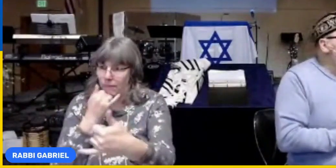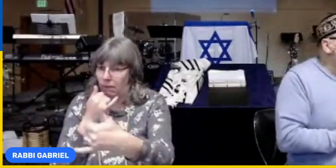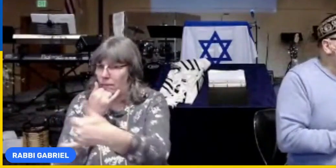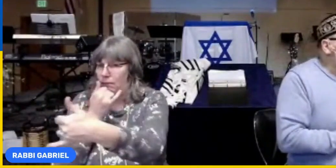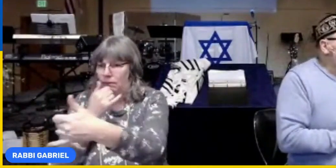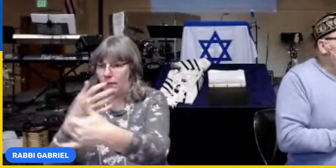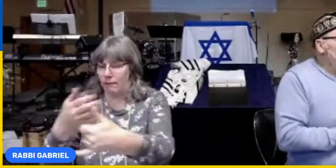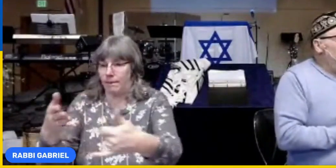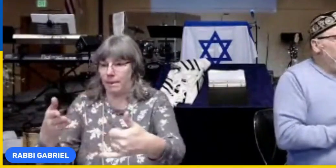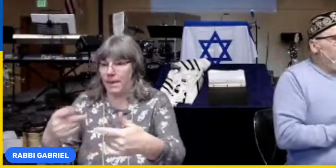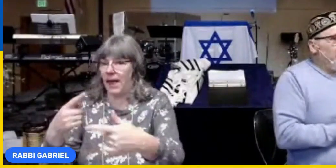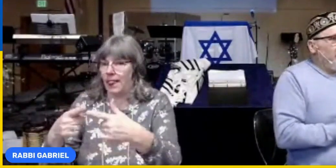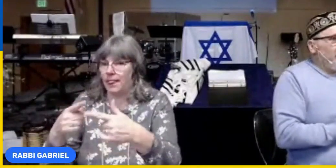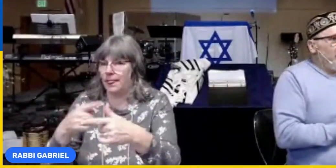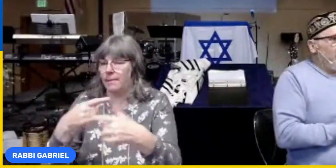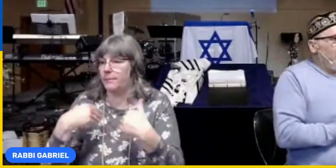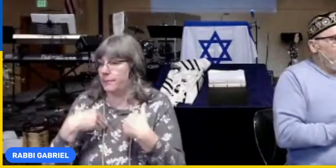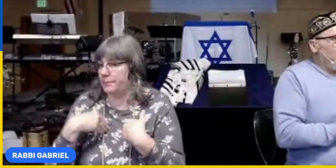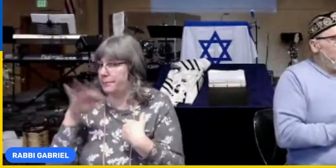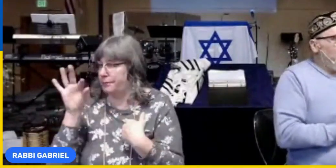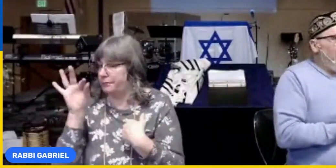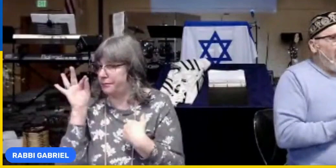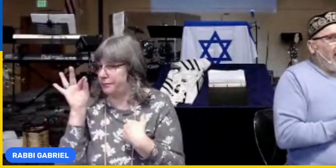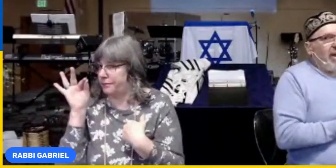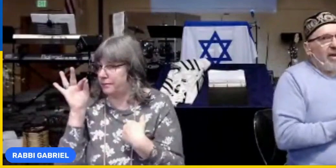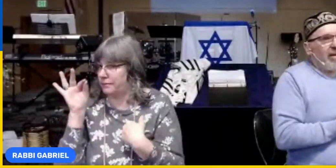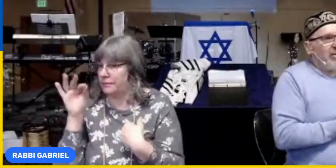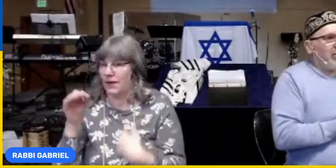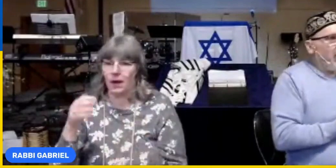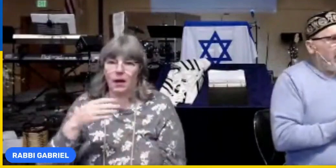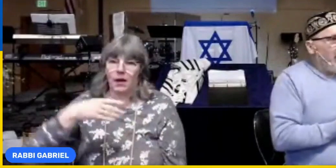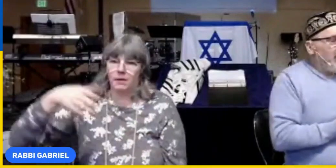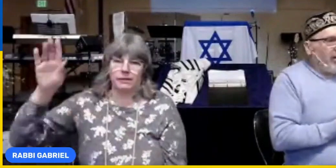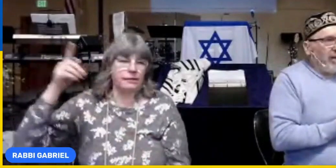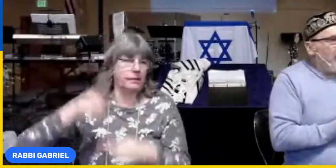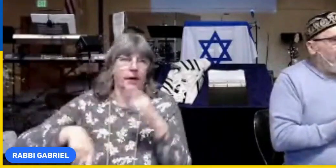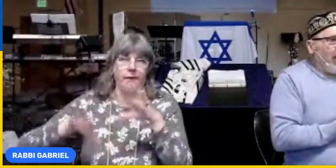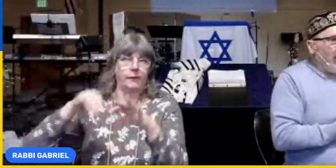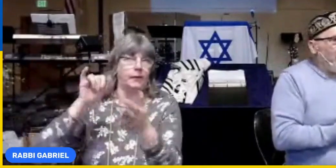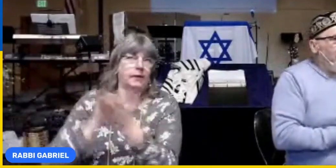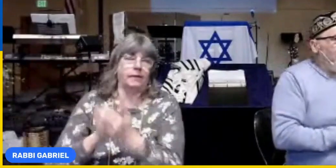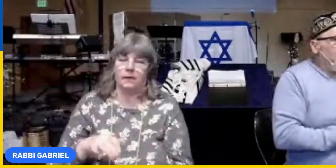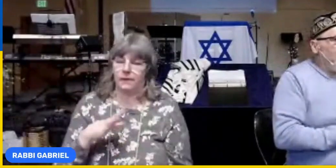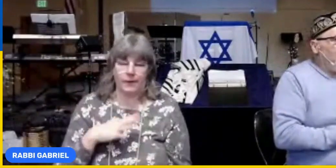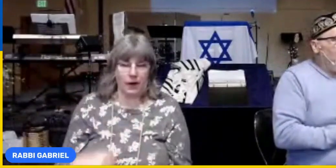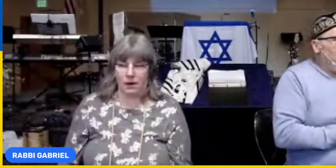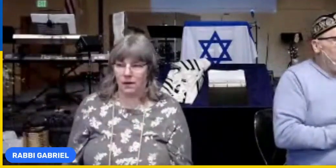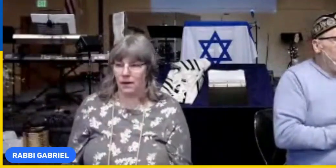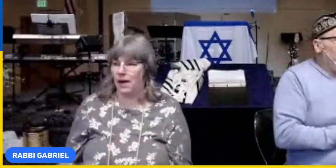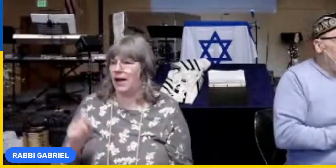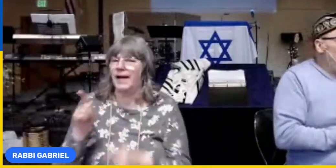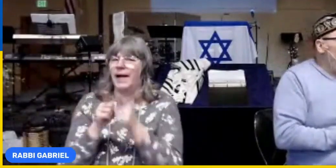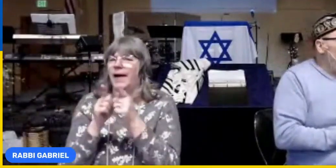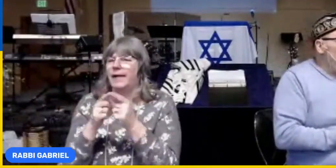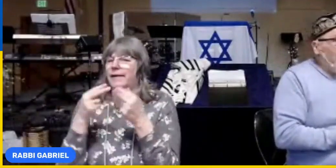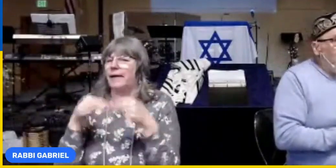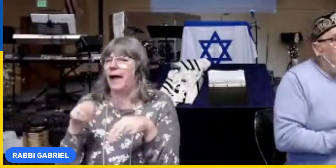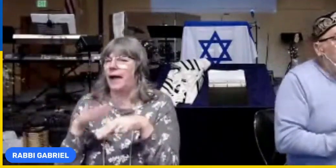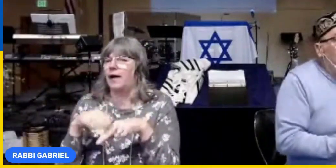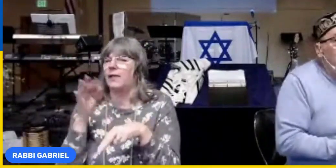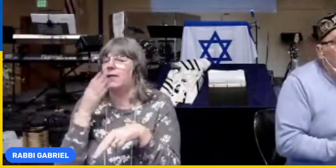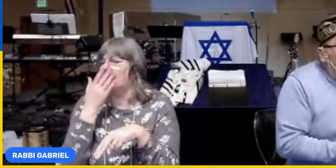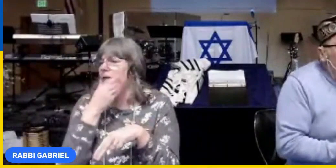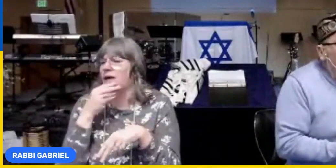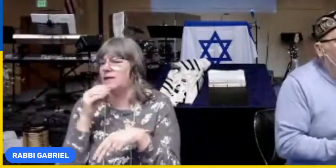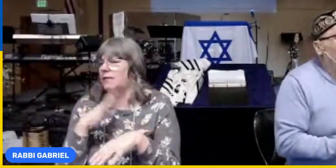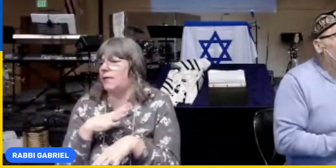and then we have a choice to say, it's okay to have egg in the face. You know,